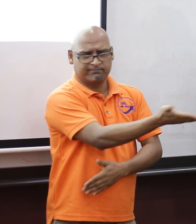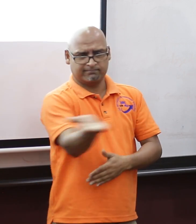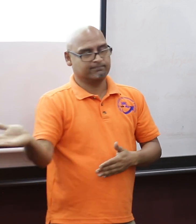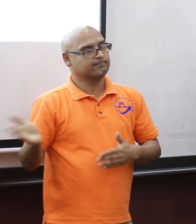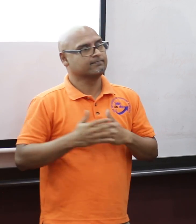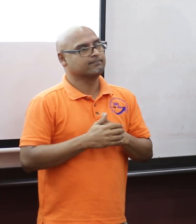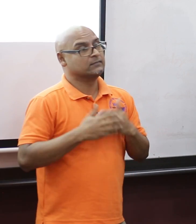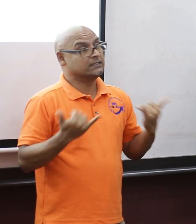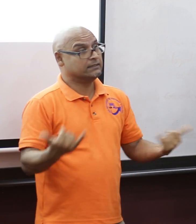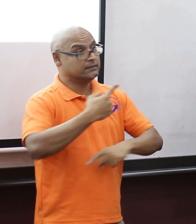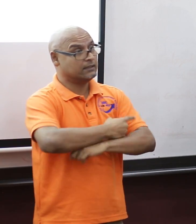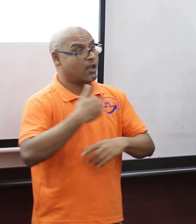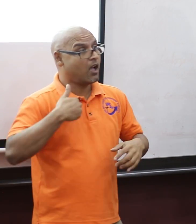not